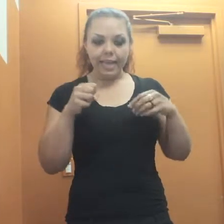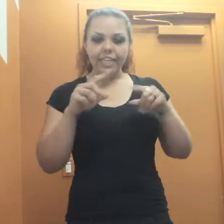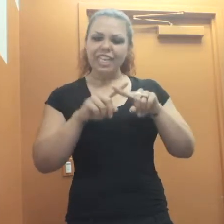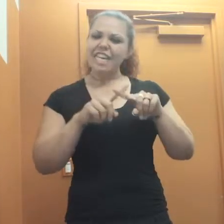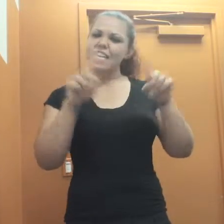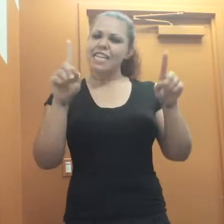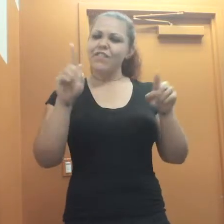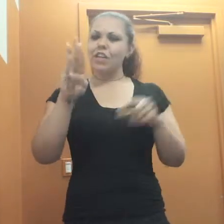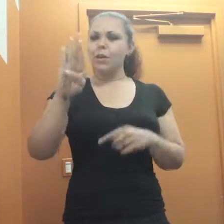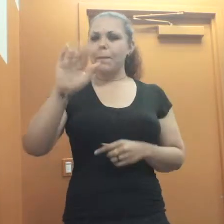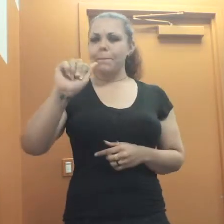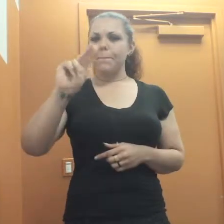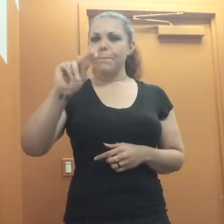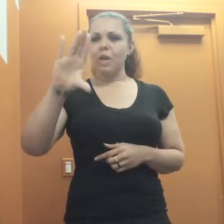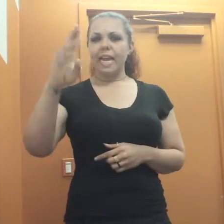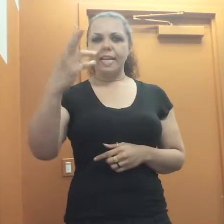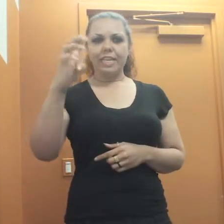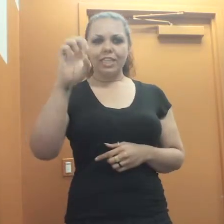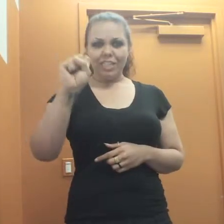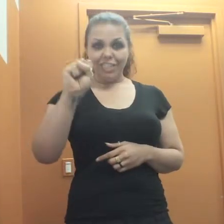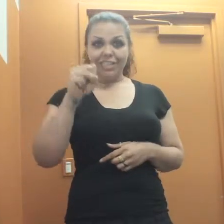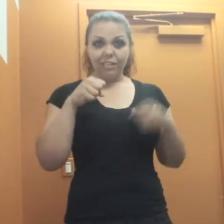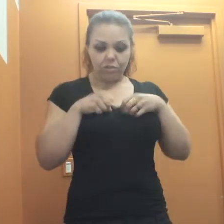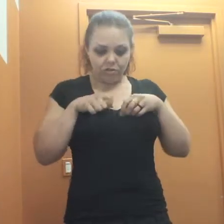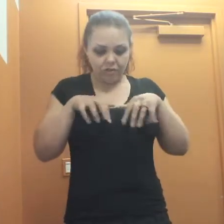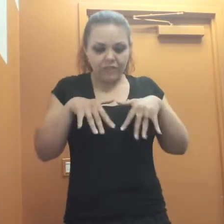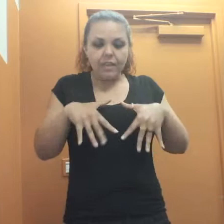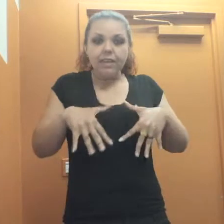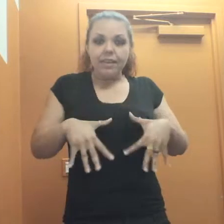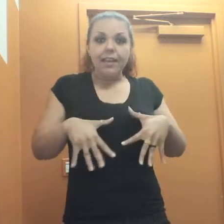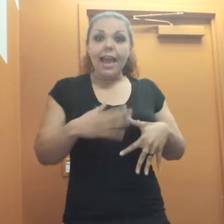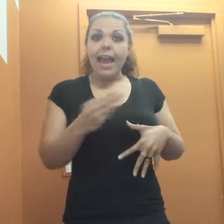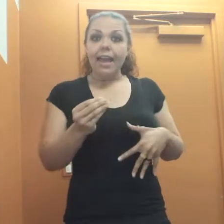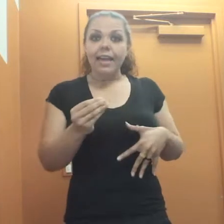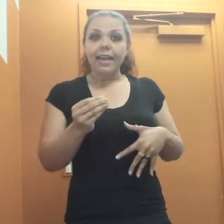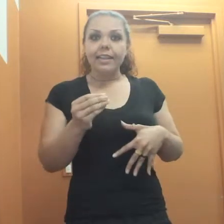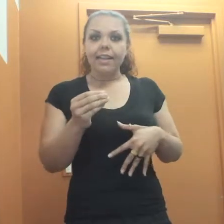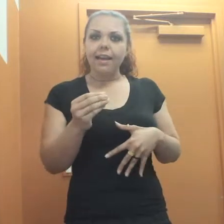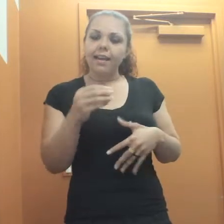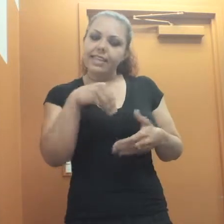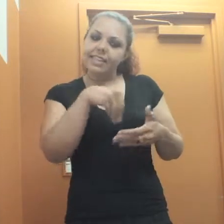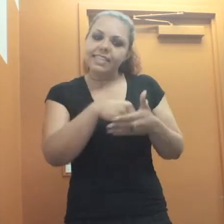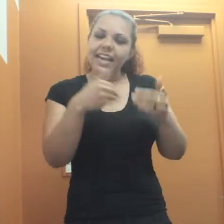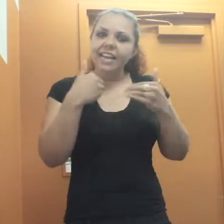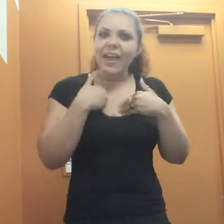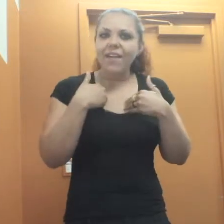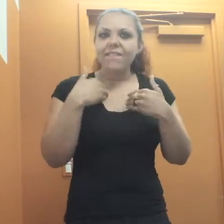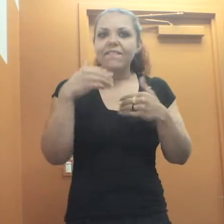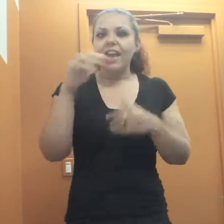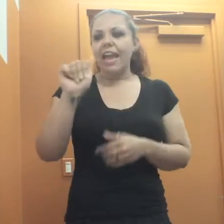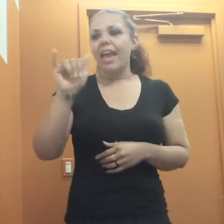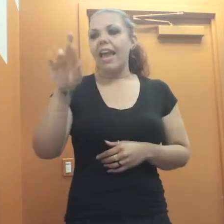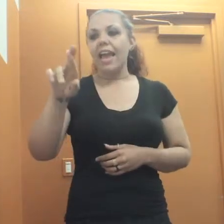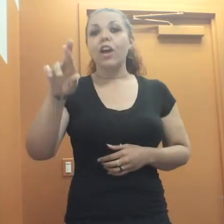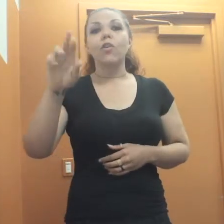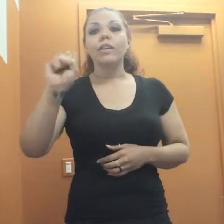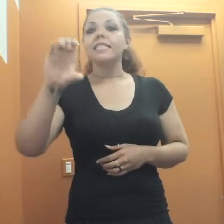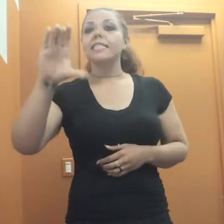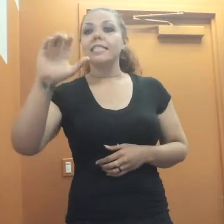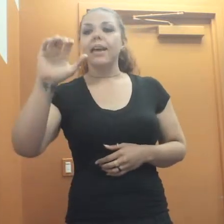air sacs. And the air sacs are surrounded by tiny little capillaries that actually